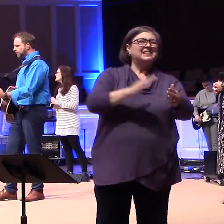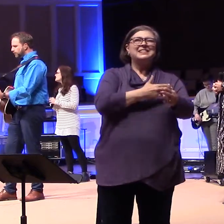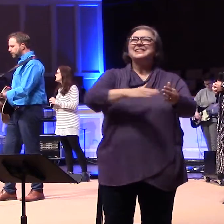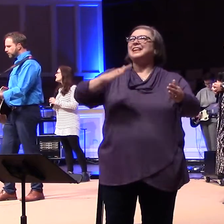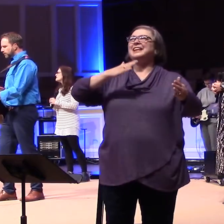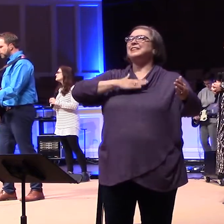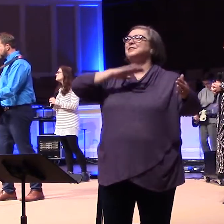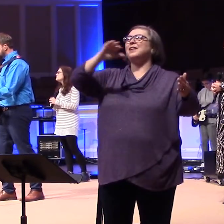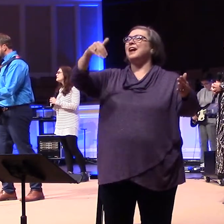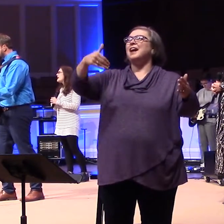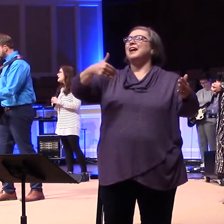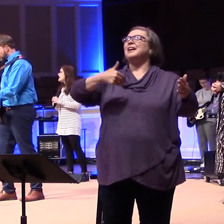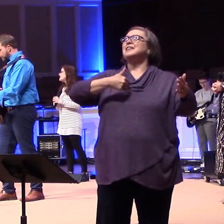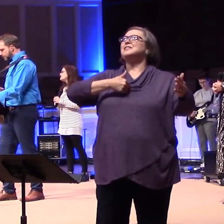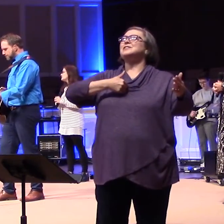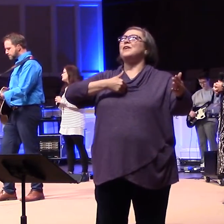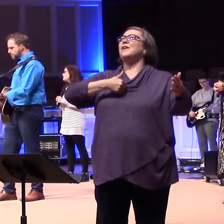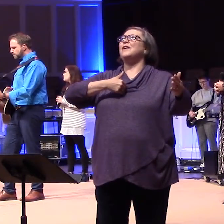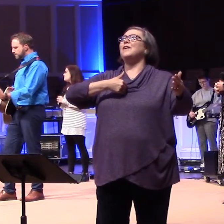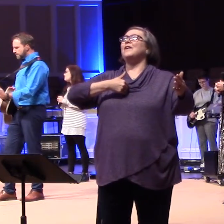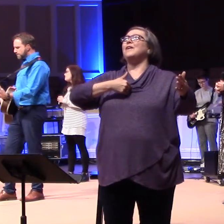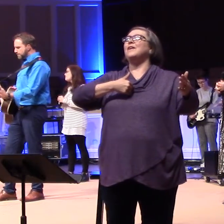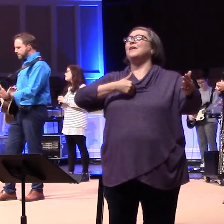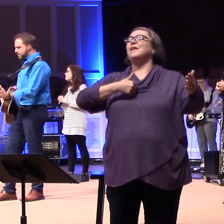Then sings my